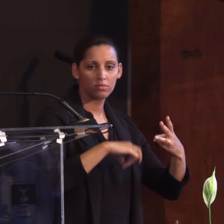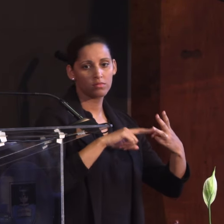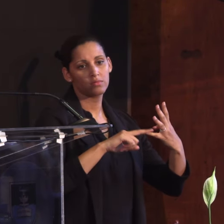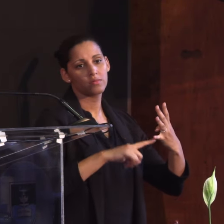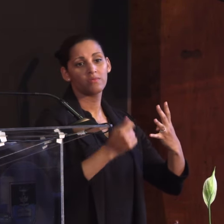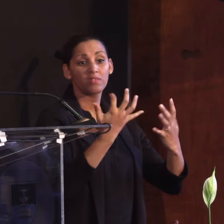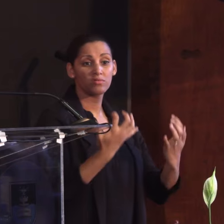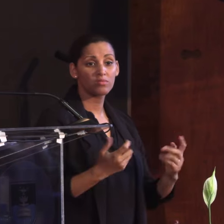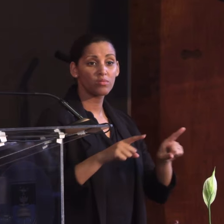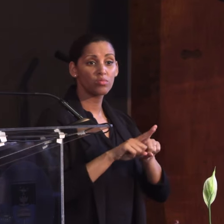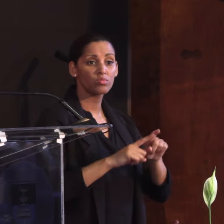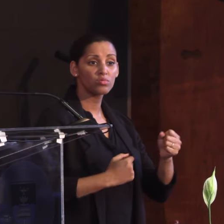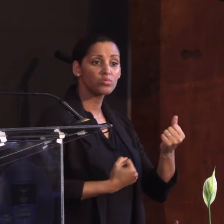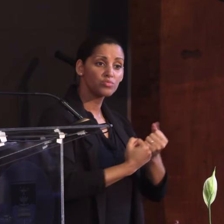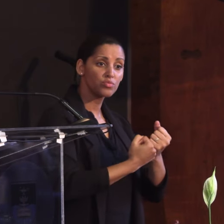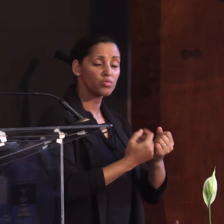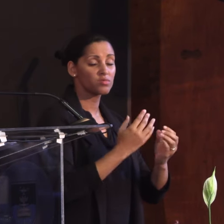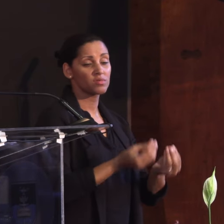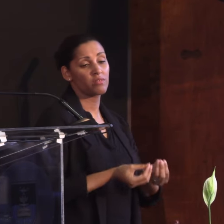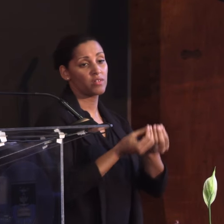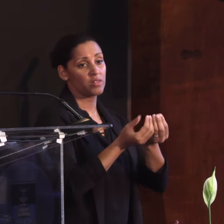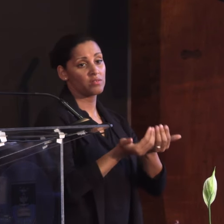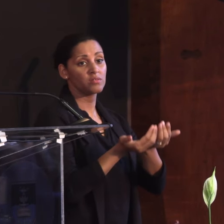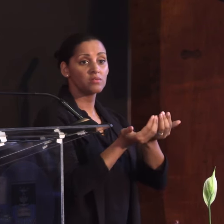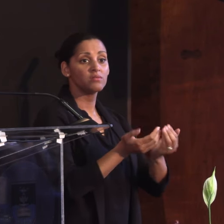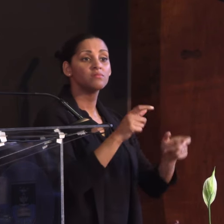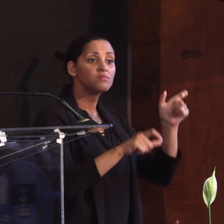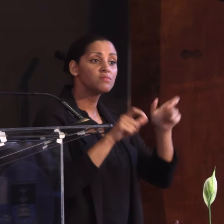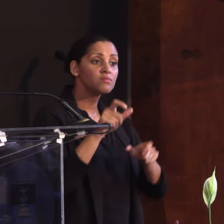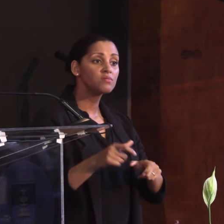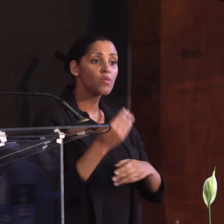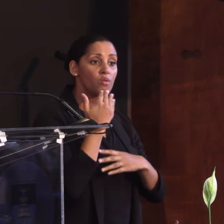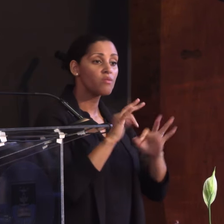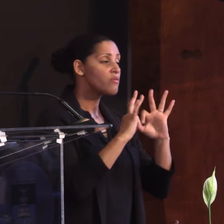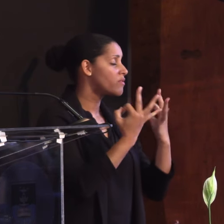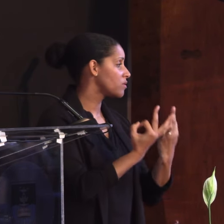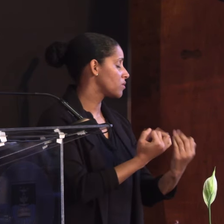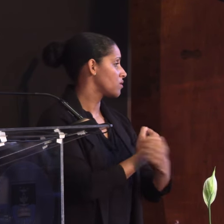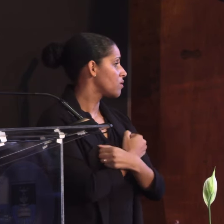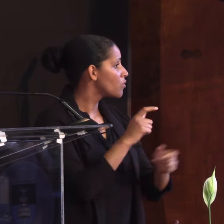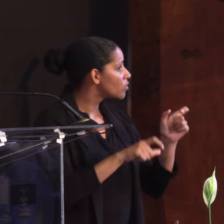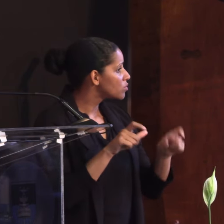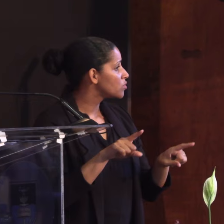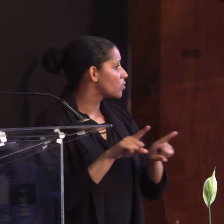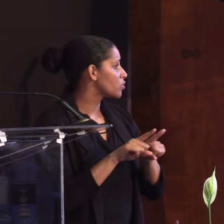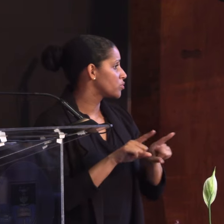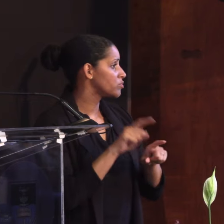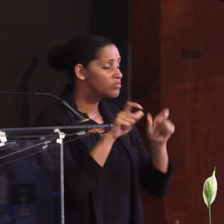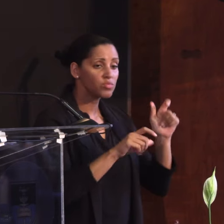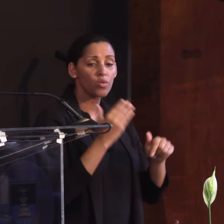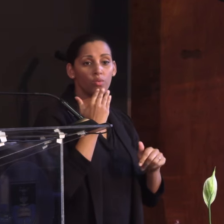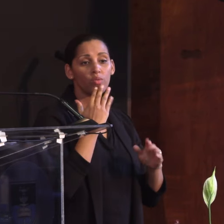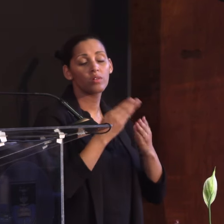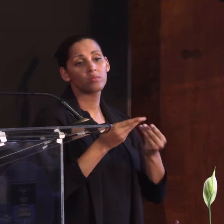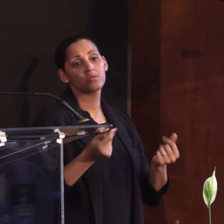the support and the sacrifices made by family members, loved ones, and those who provided material